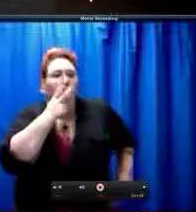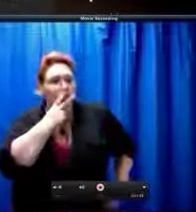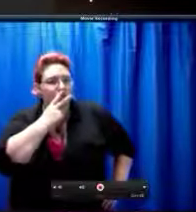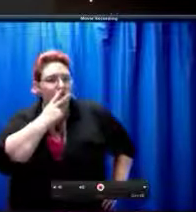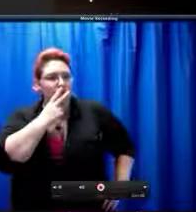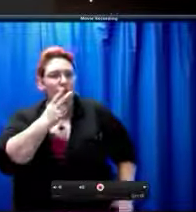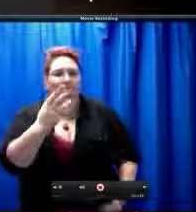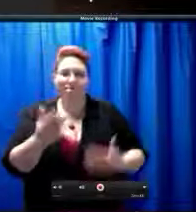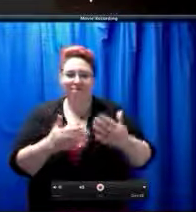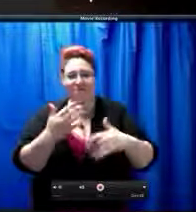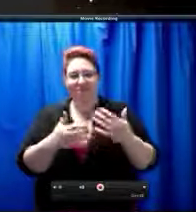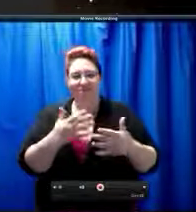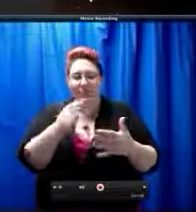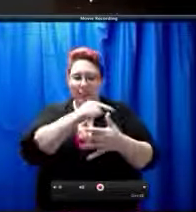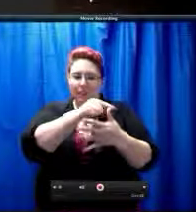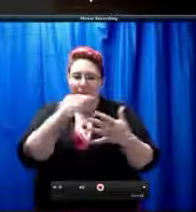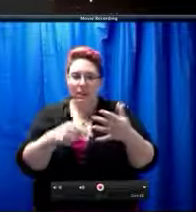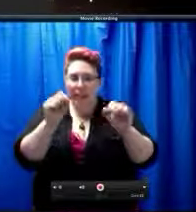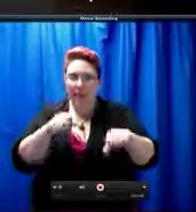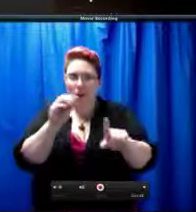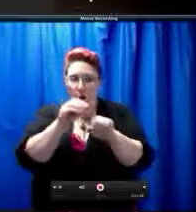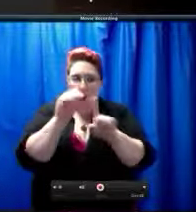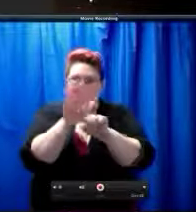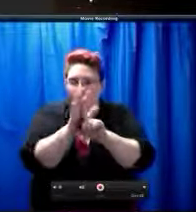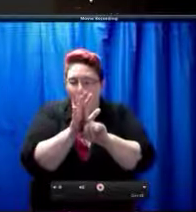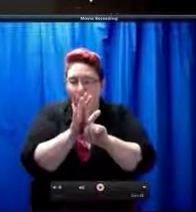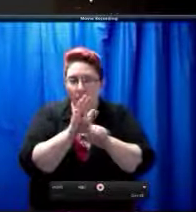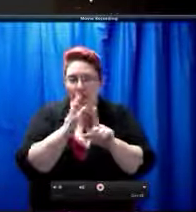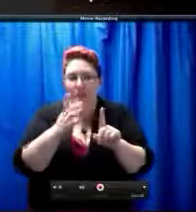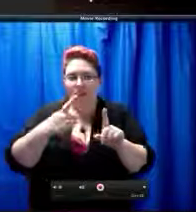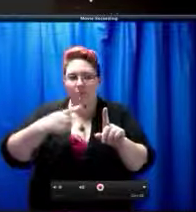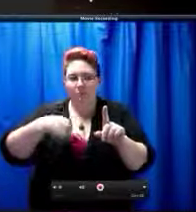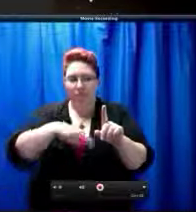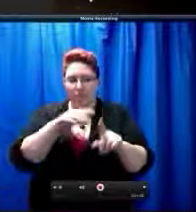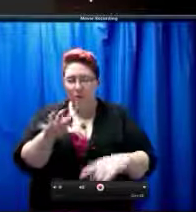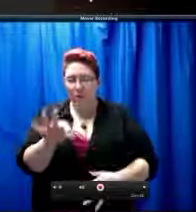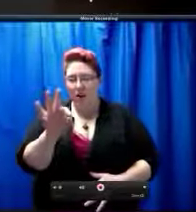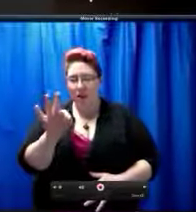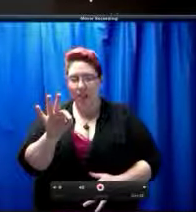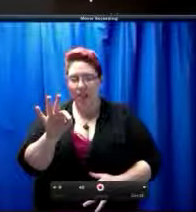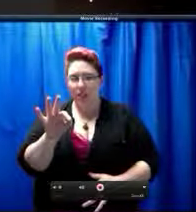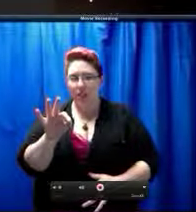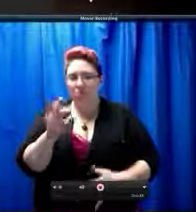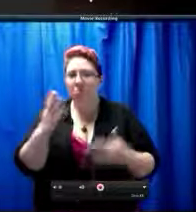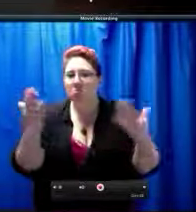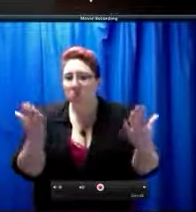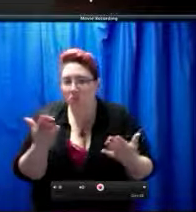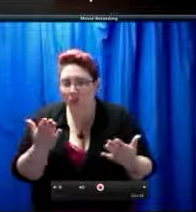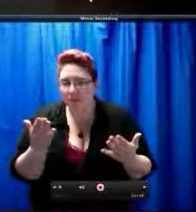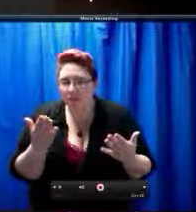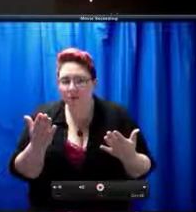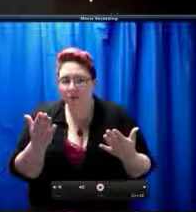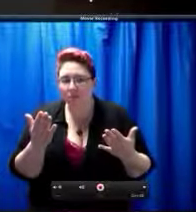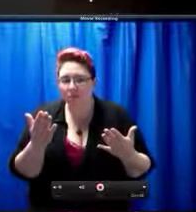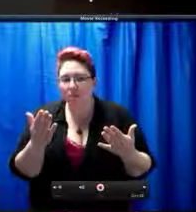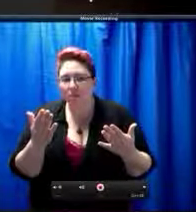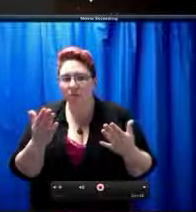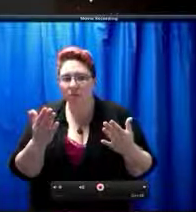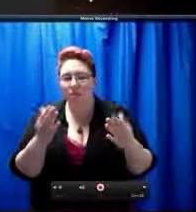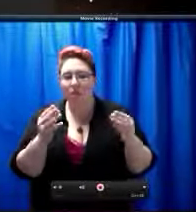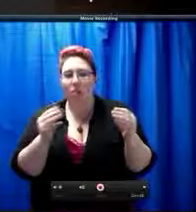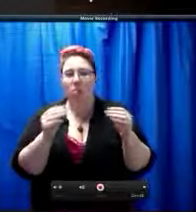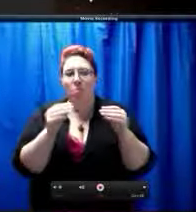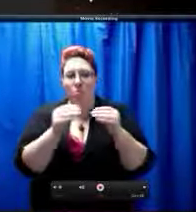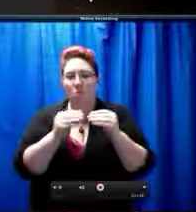we're finding 40% of the diagnosis are coming with younger, non-smokers, non-drug users,